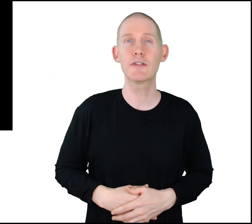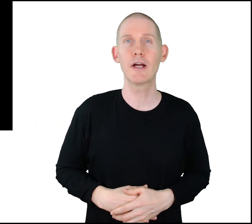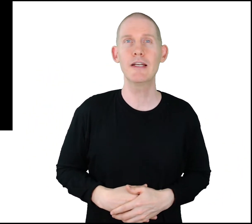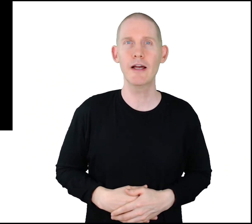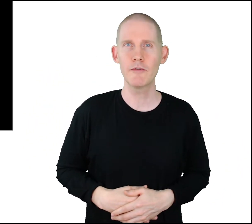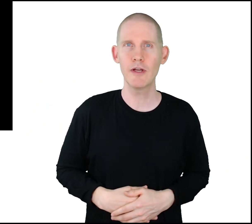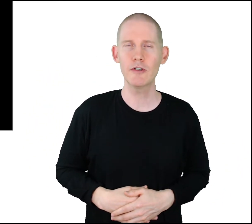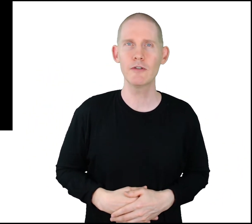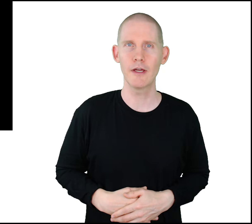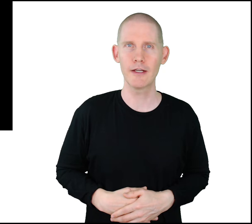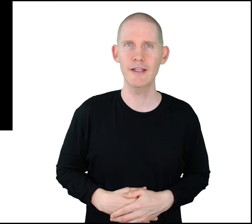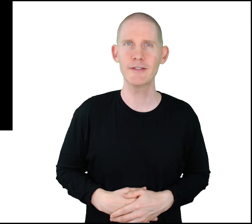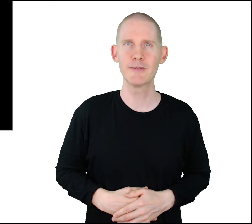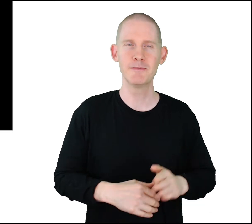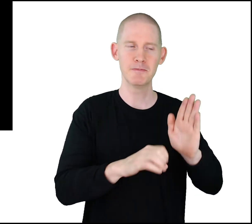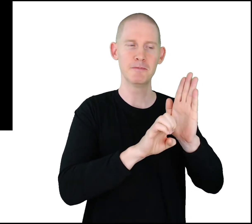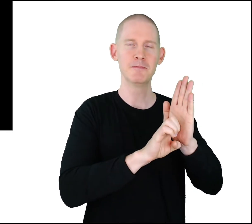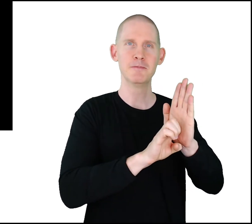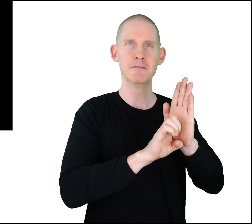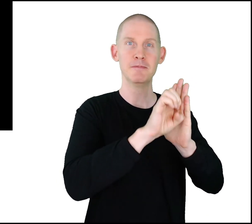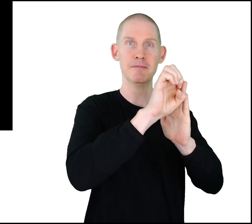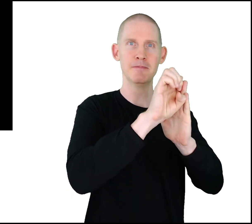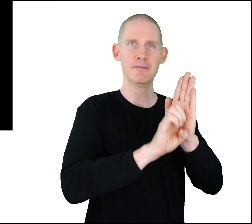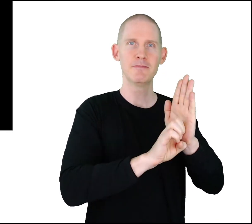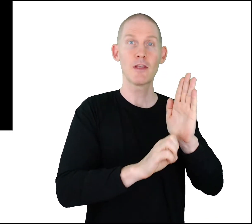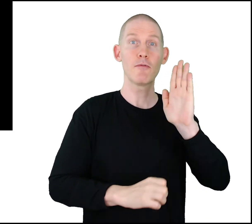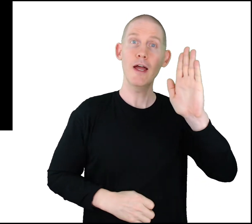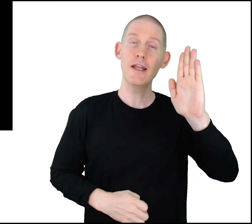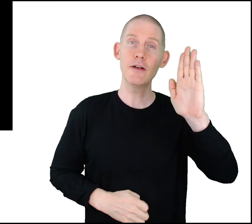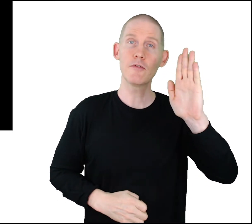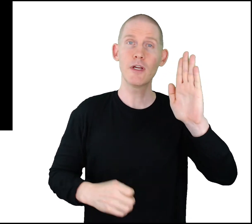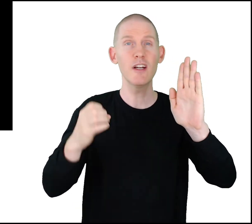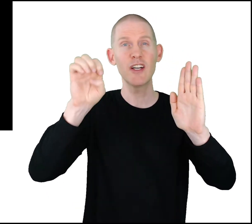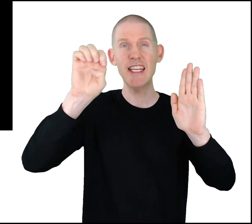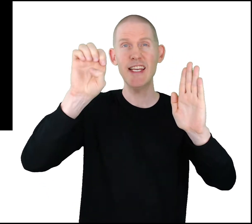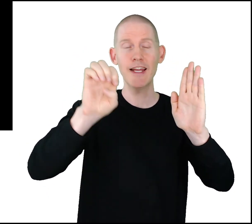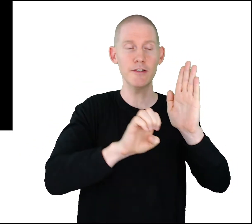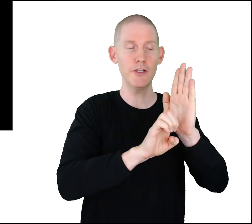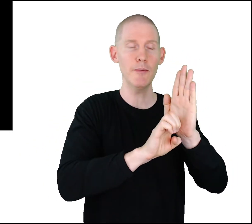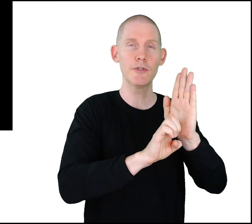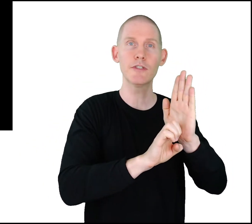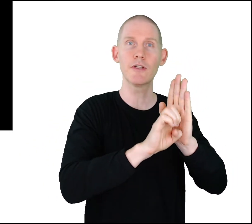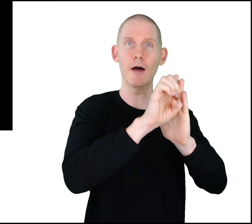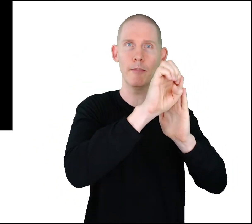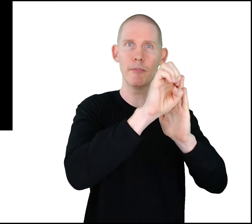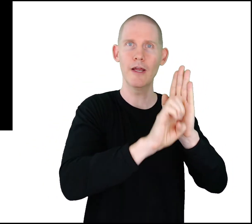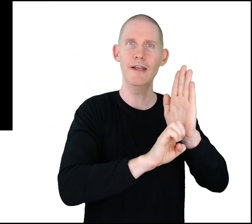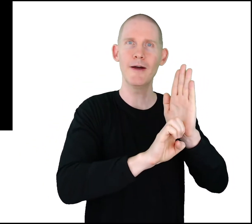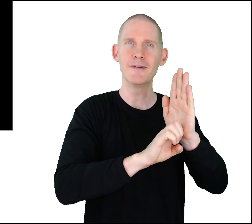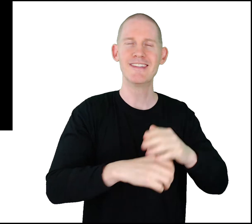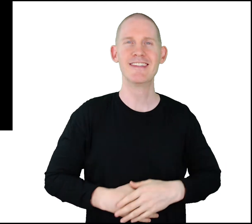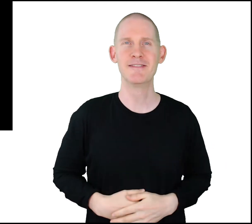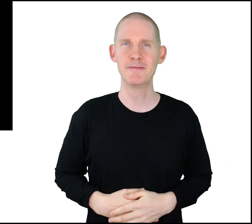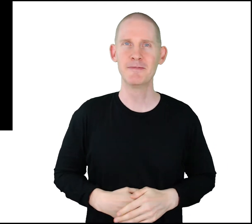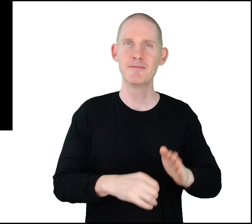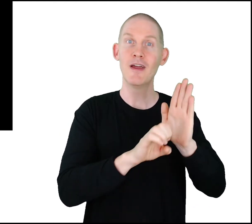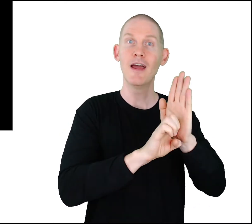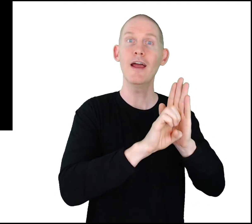signing elevator like this. Flat hand over here, E hand shape, and just up and down.